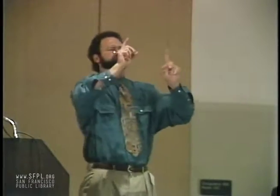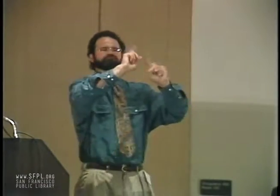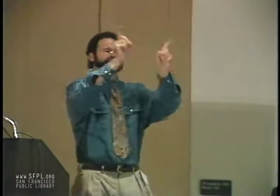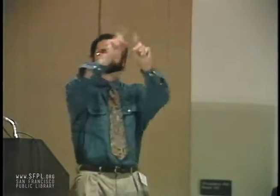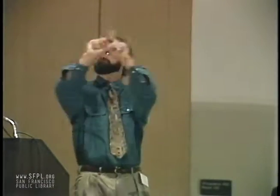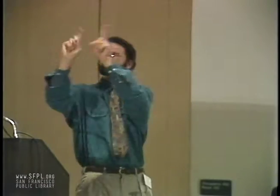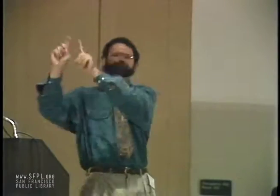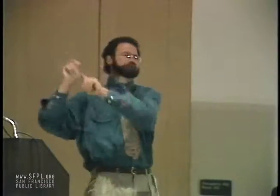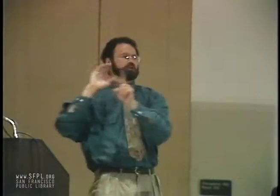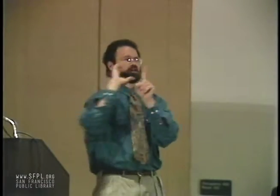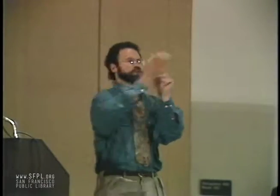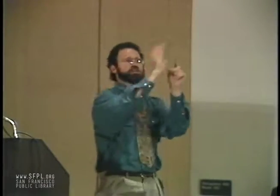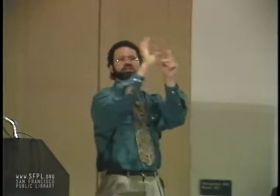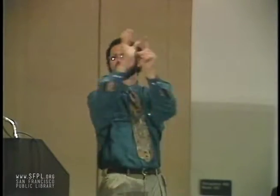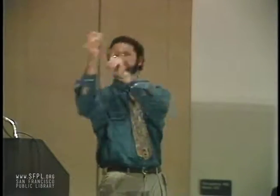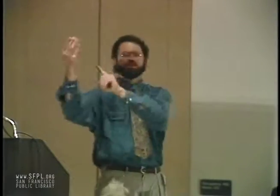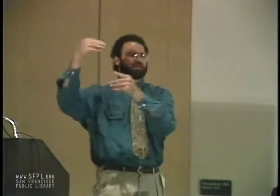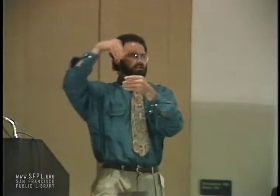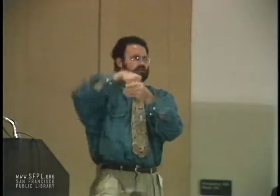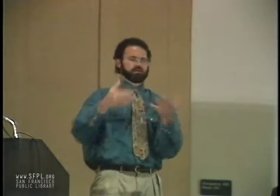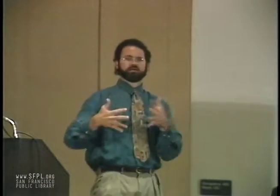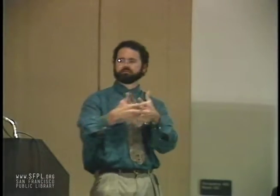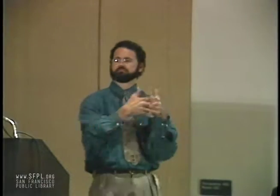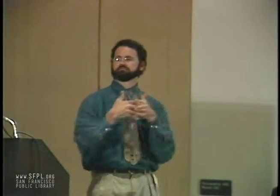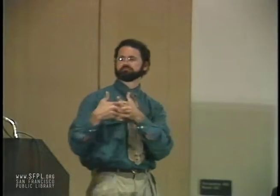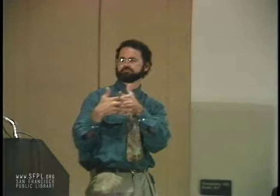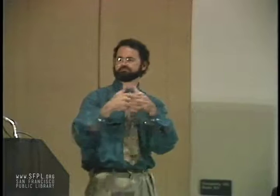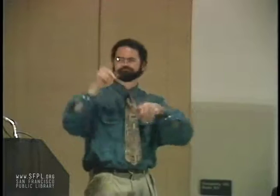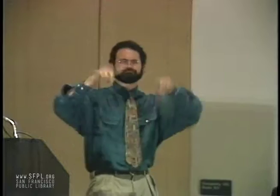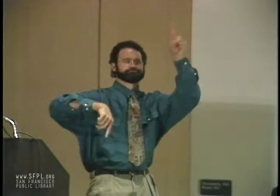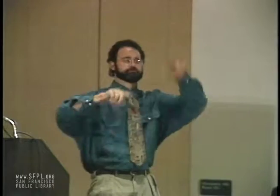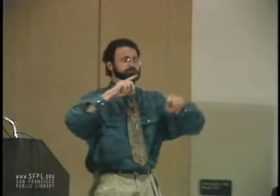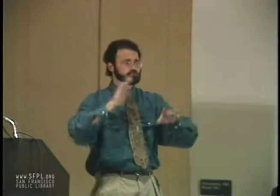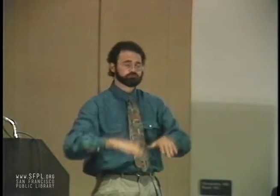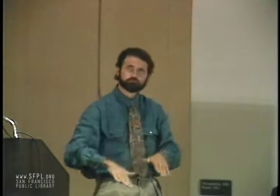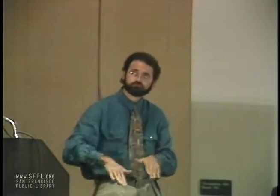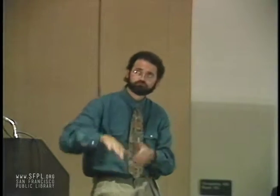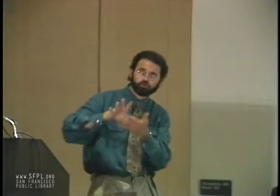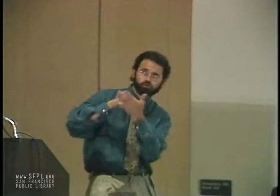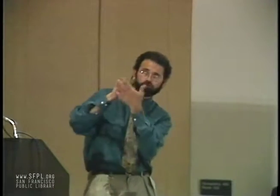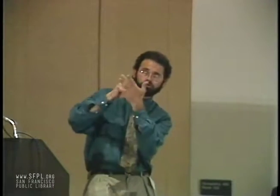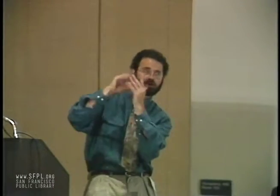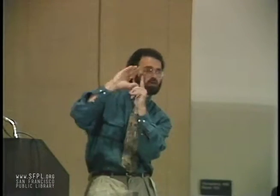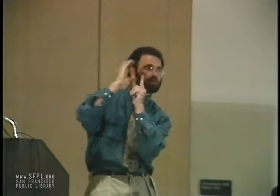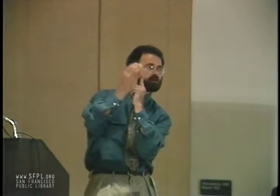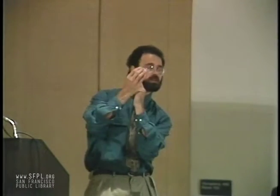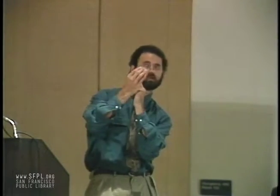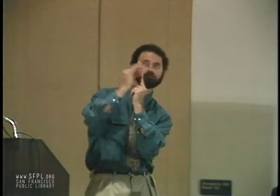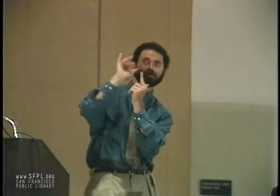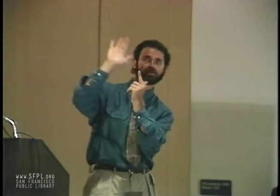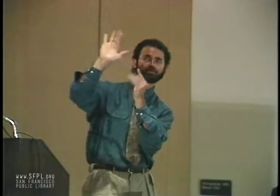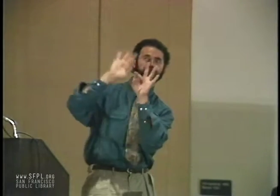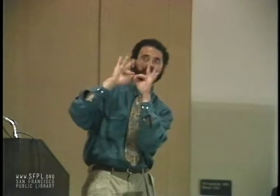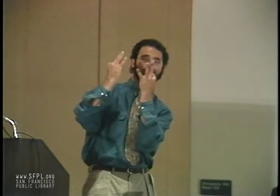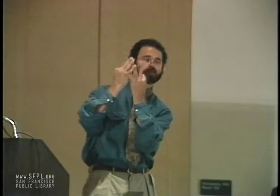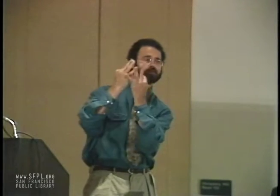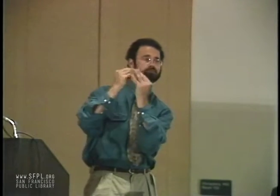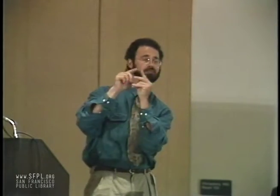from some Latino culture. There are all of these different cultures within America, within the hearing society, and these children are learning